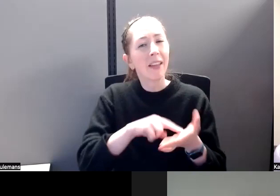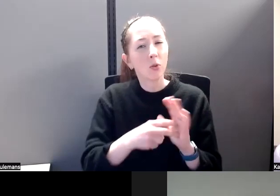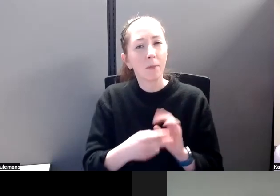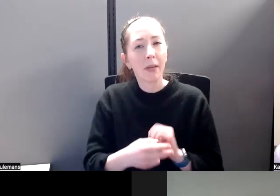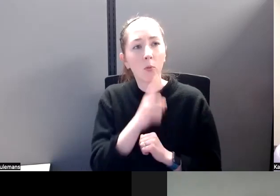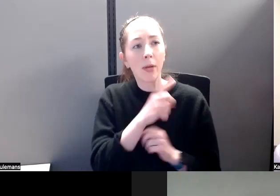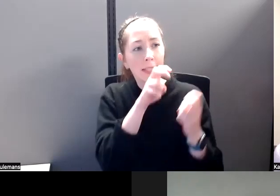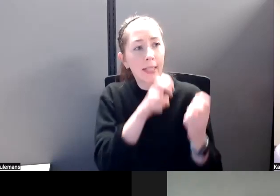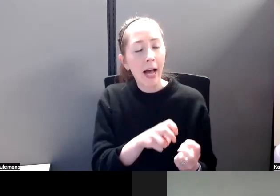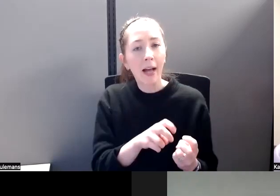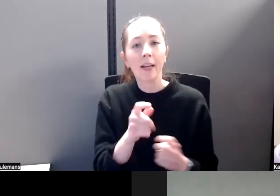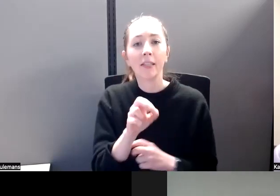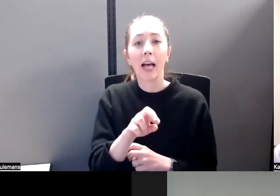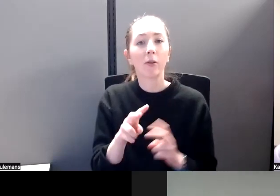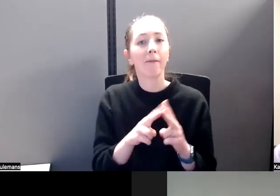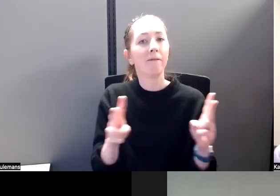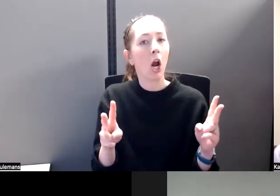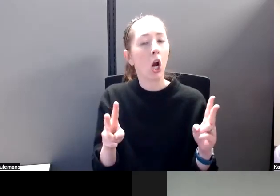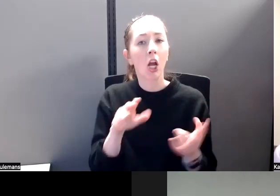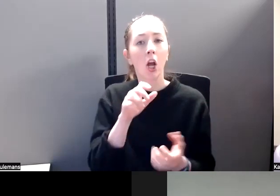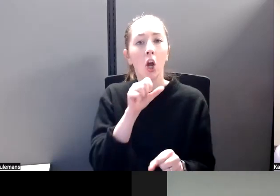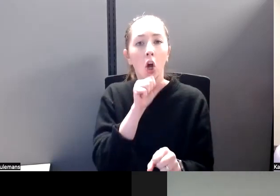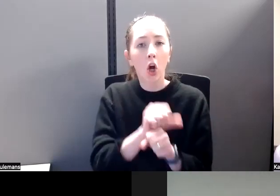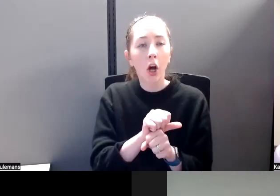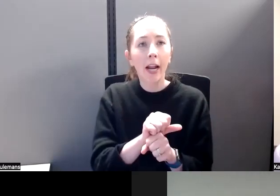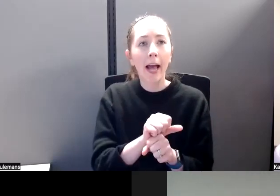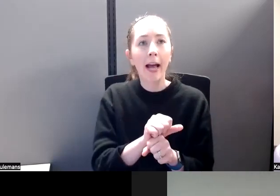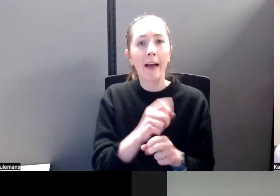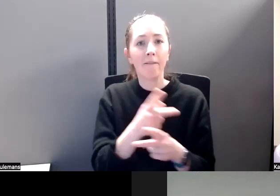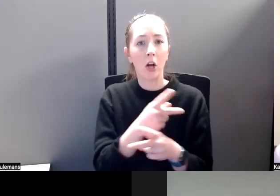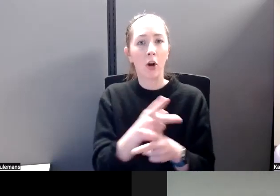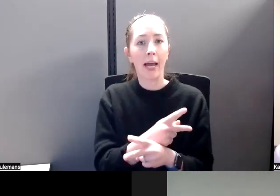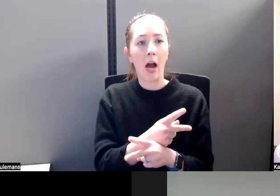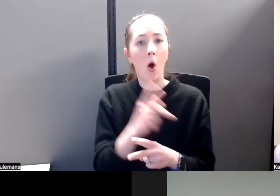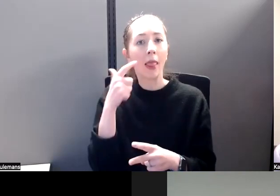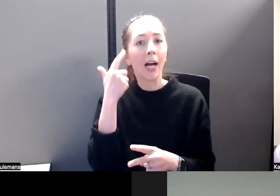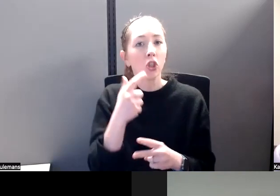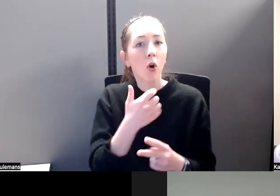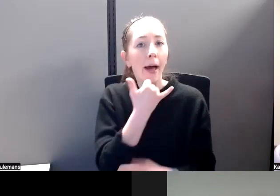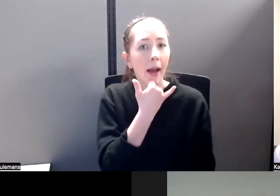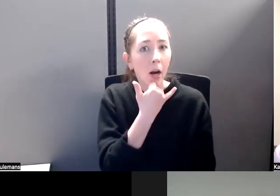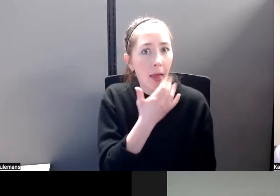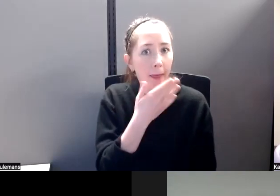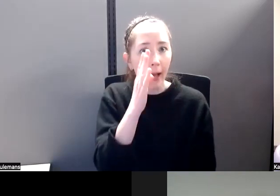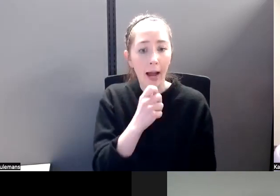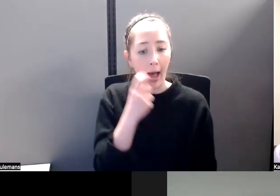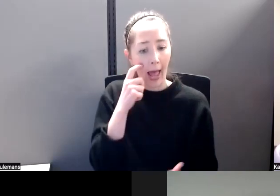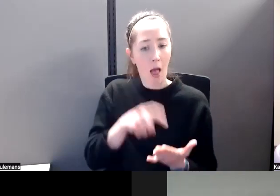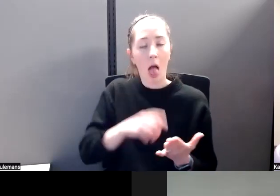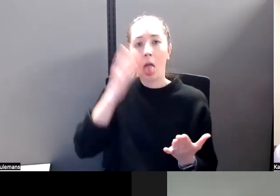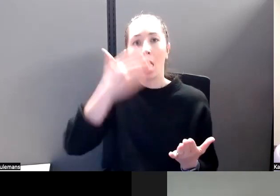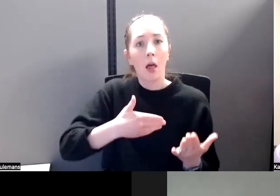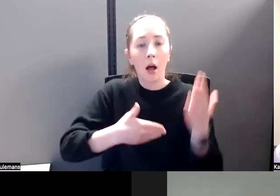definitely sat together. Tyler was really good. He's very good at finding logical errors. Thank God, because I am not, you know, so if